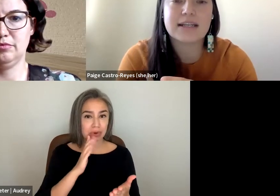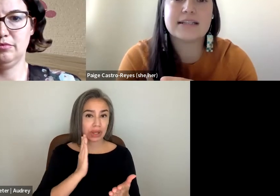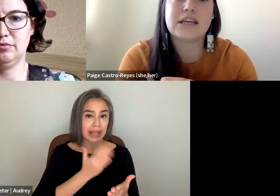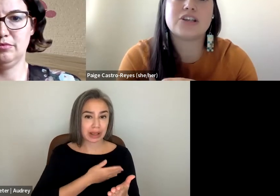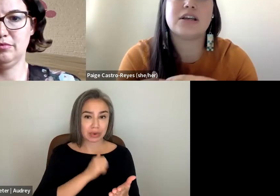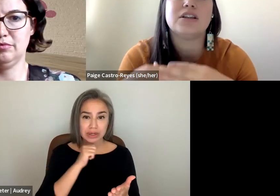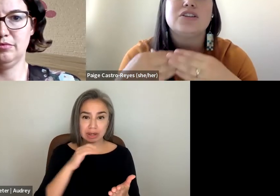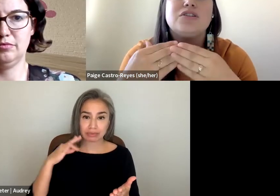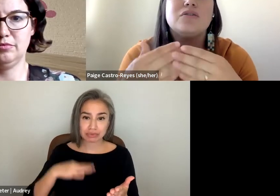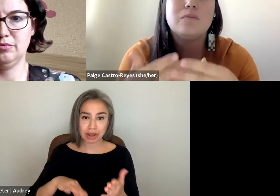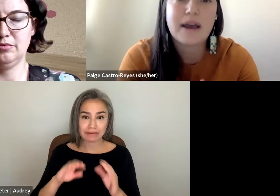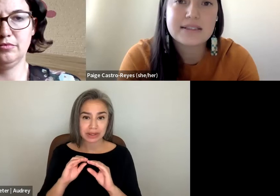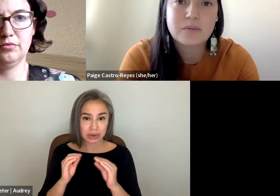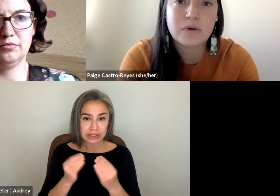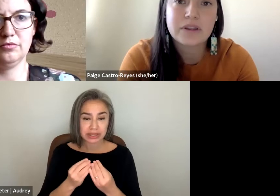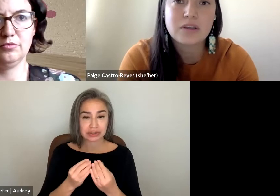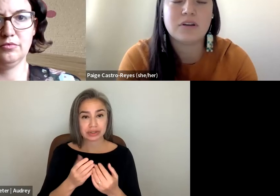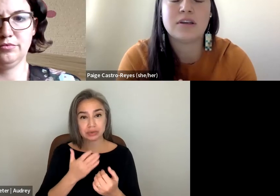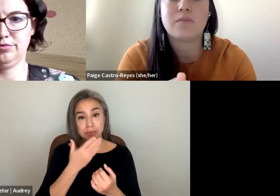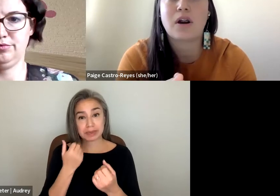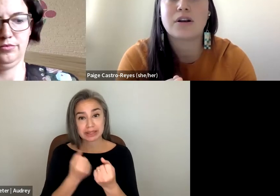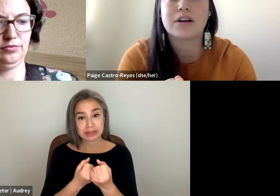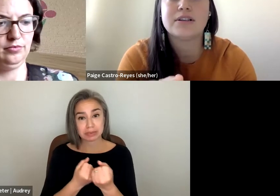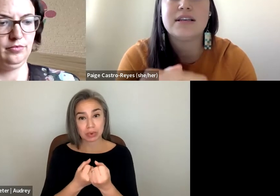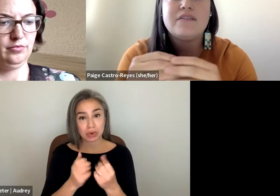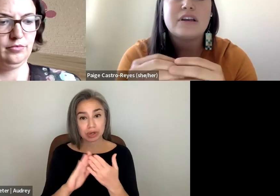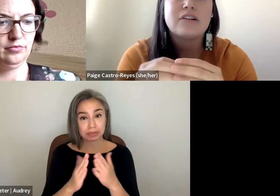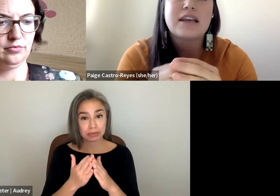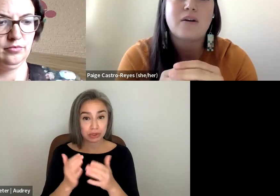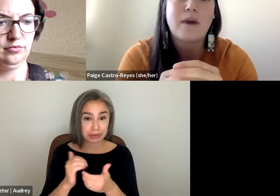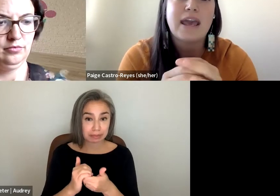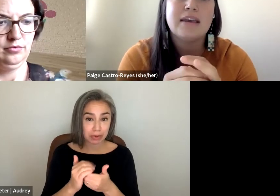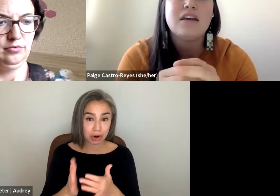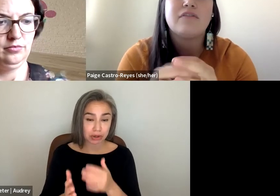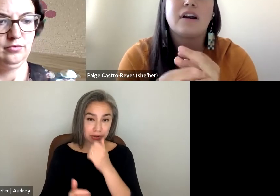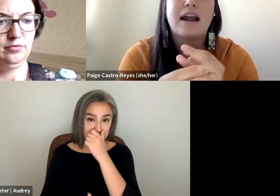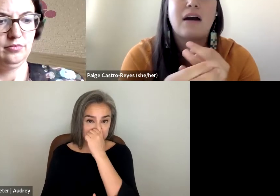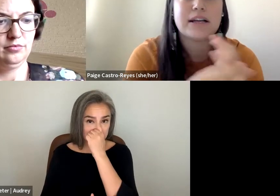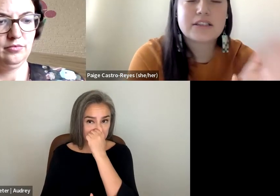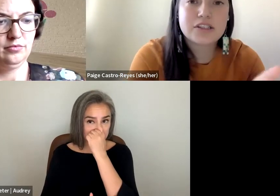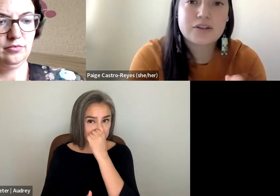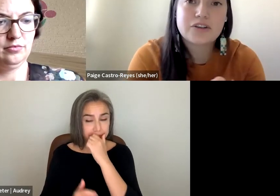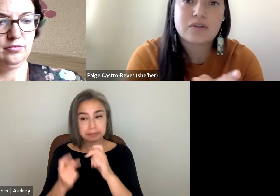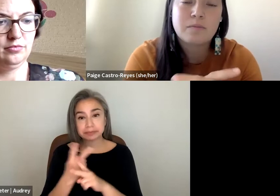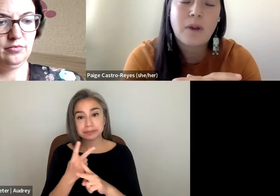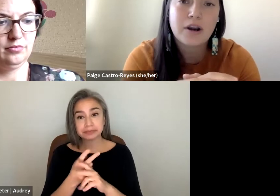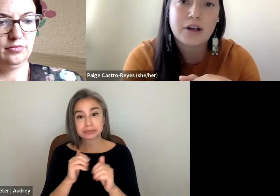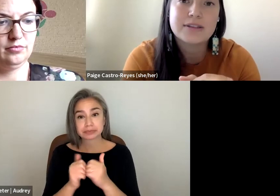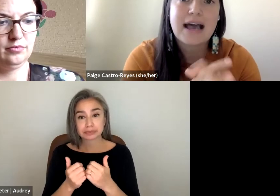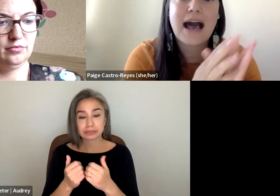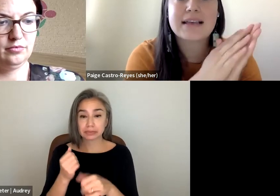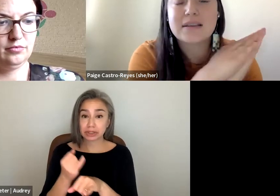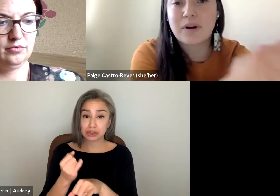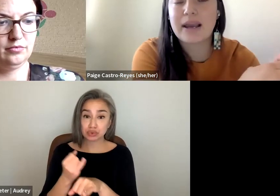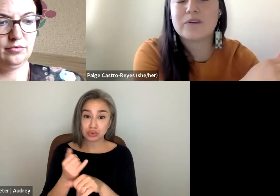nonprofit organization to best support the community partners, figuring out a way for our institutional